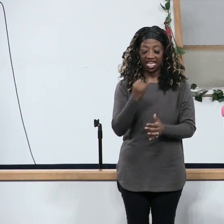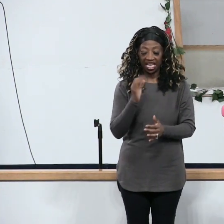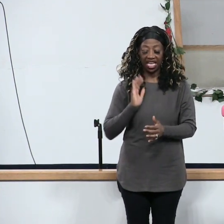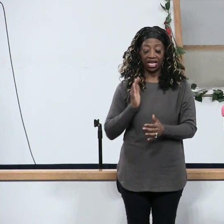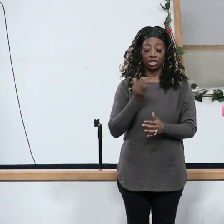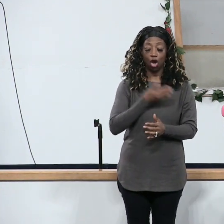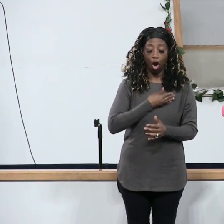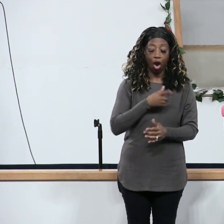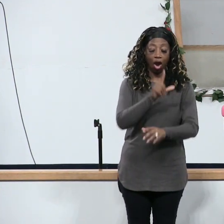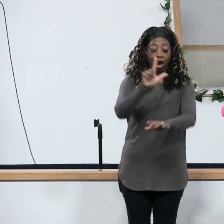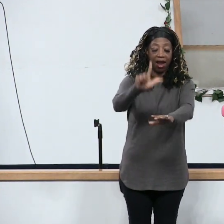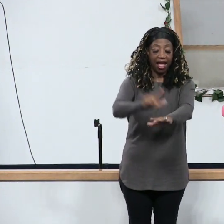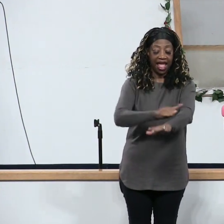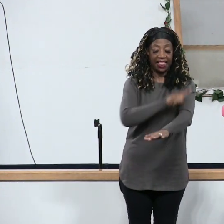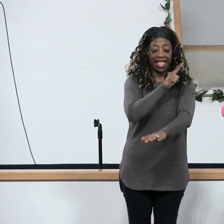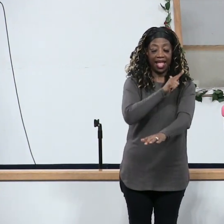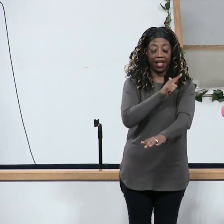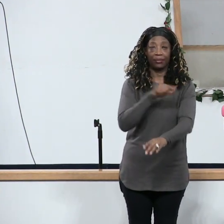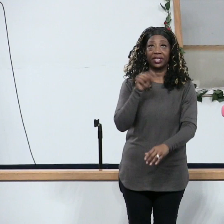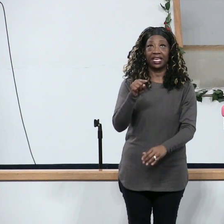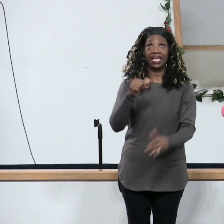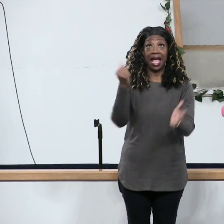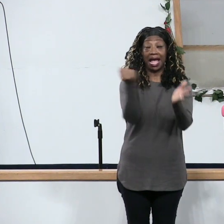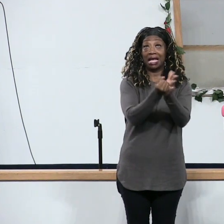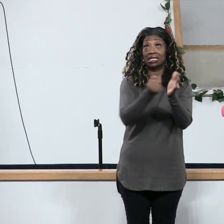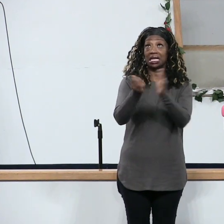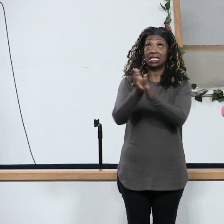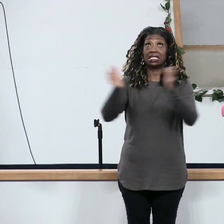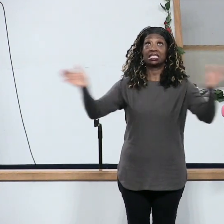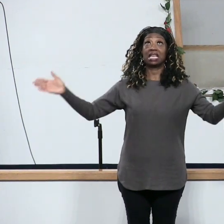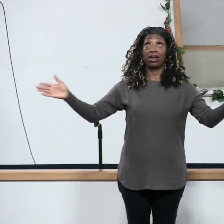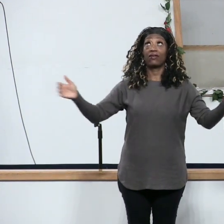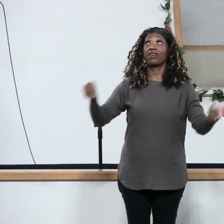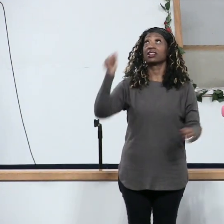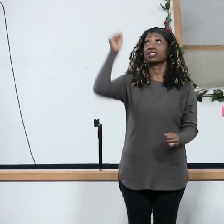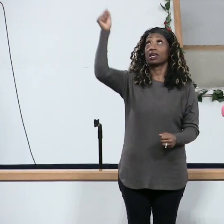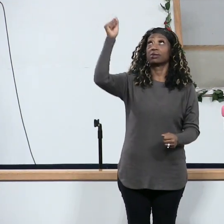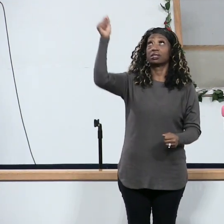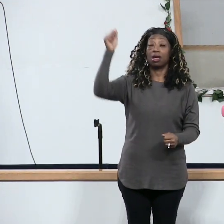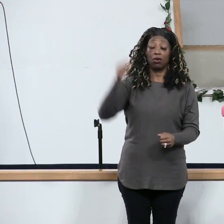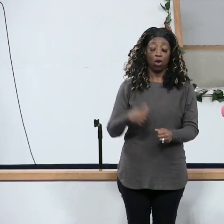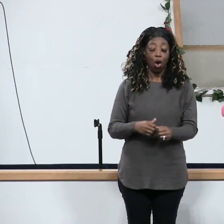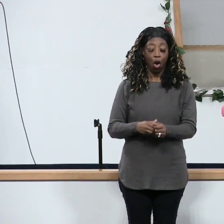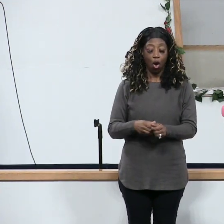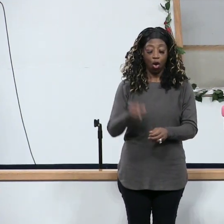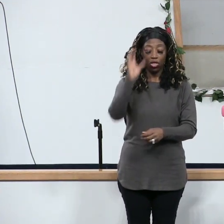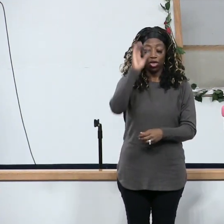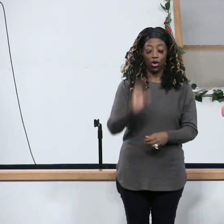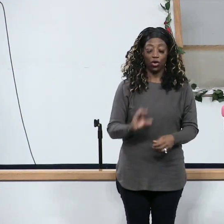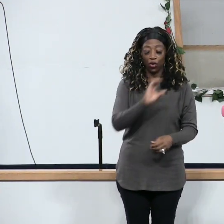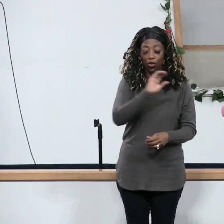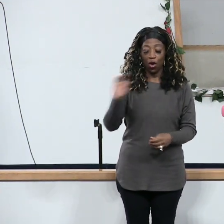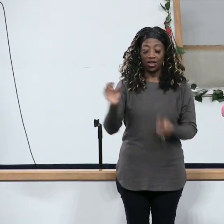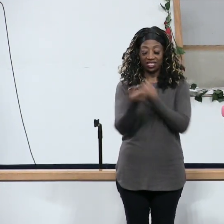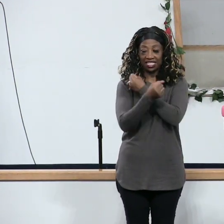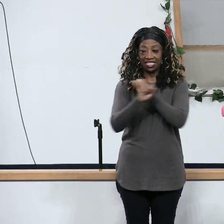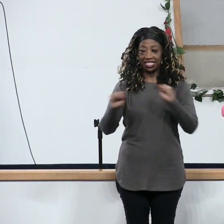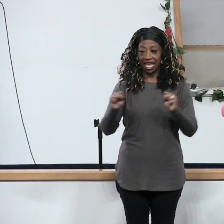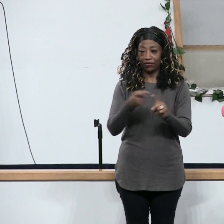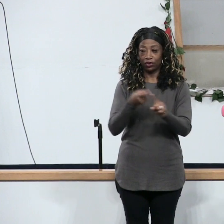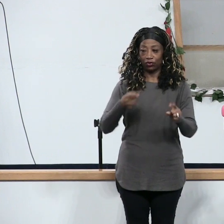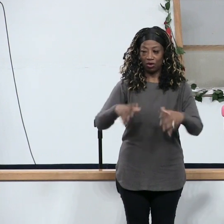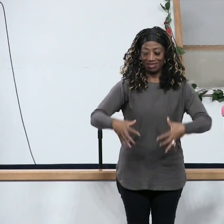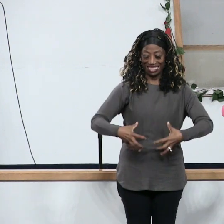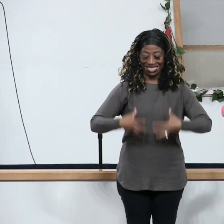sacrificed himself on the cross for humanity to save us from the wrath of God.